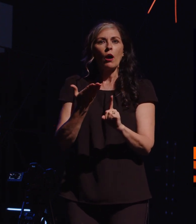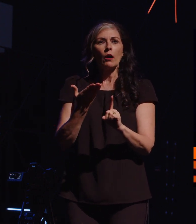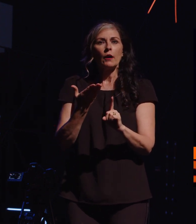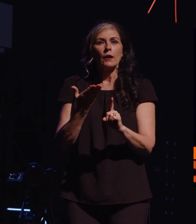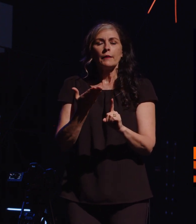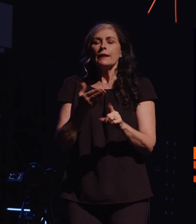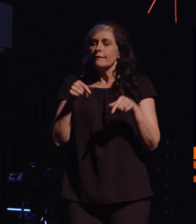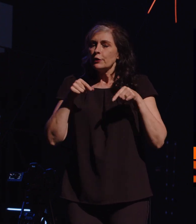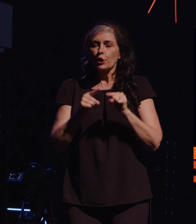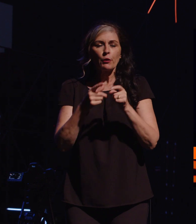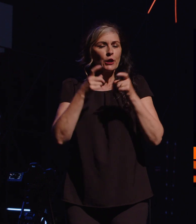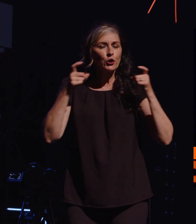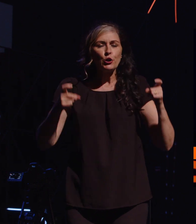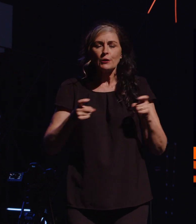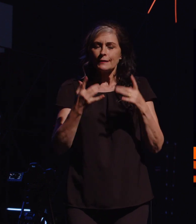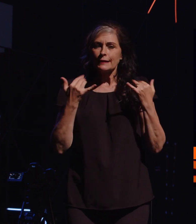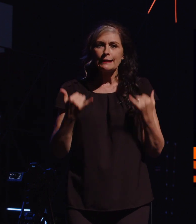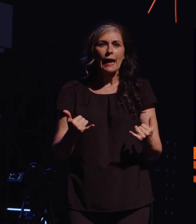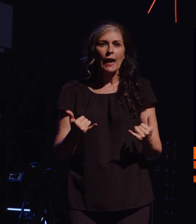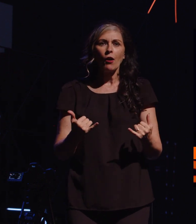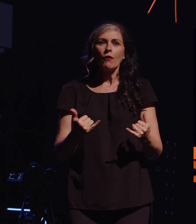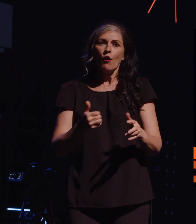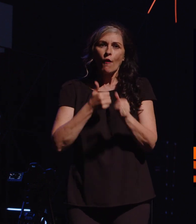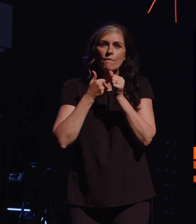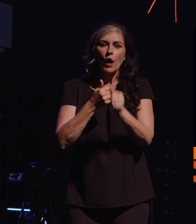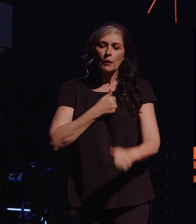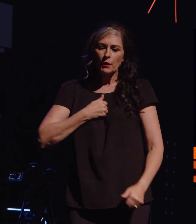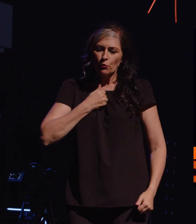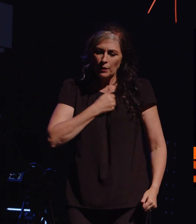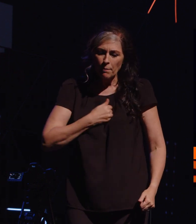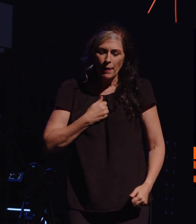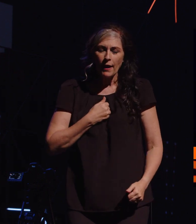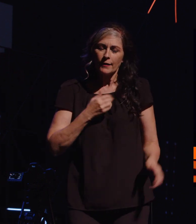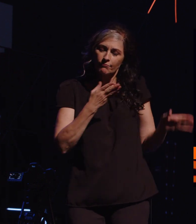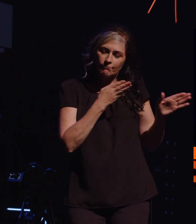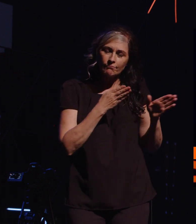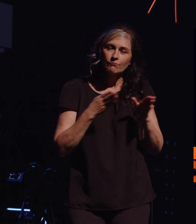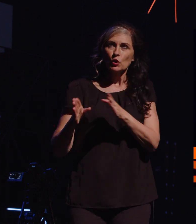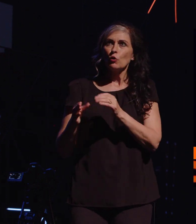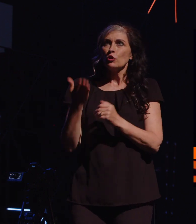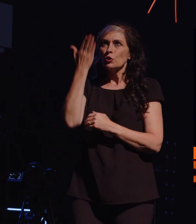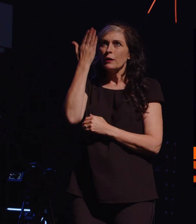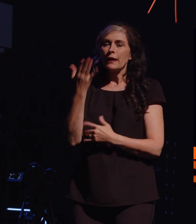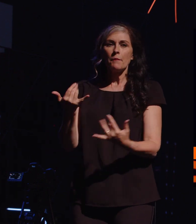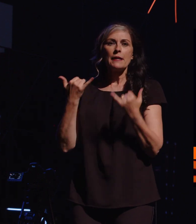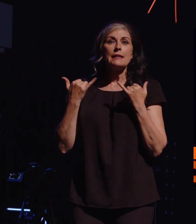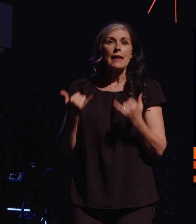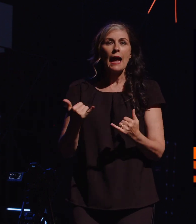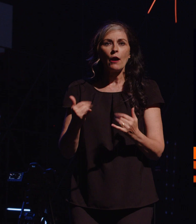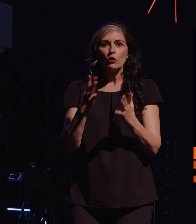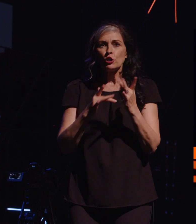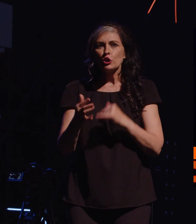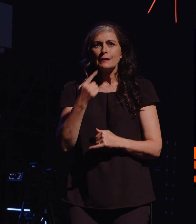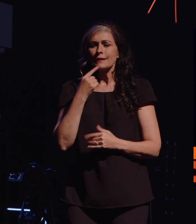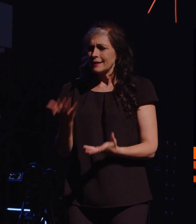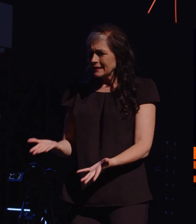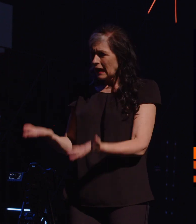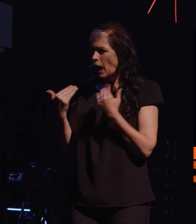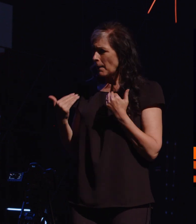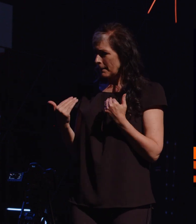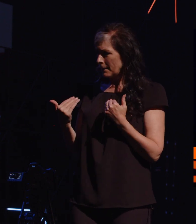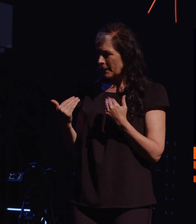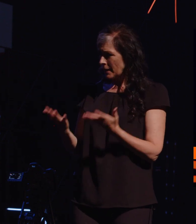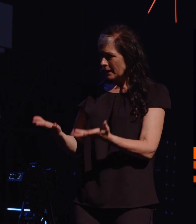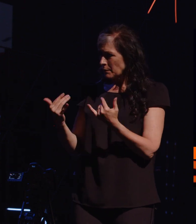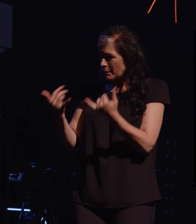in your sin right now, he says, follow me, repent, turn, come to him right now. Jesus said, come to me,